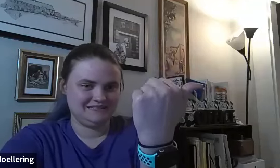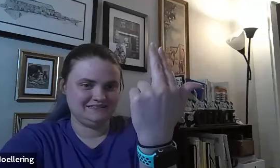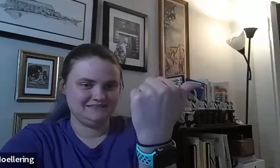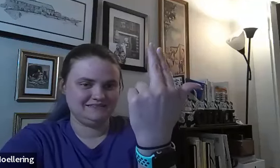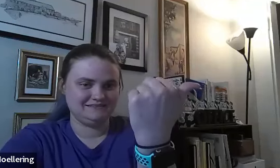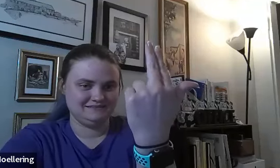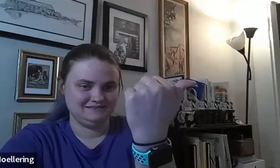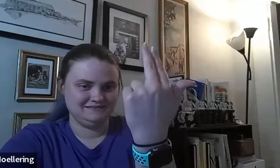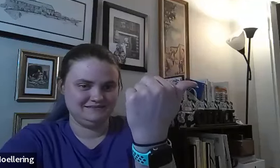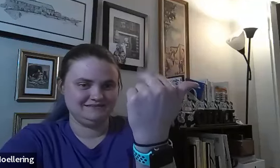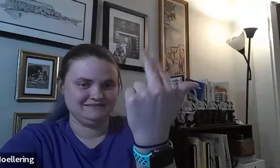13.